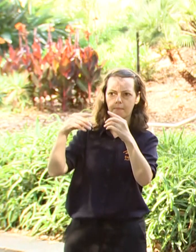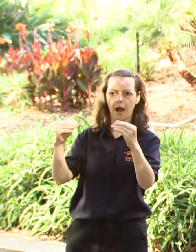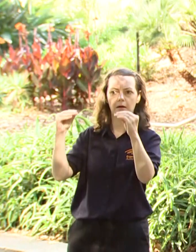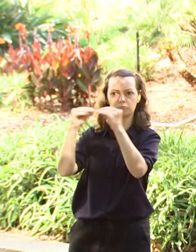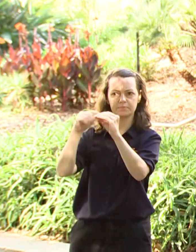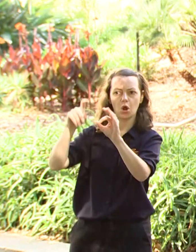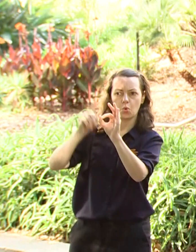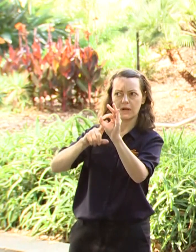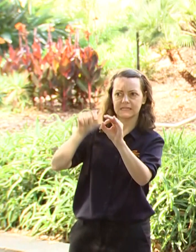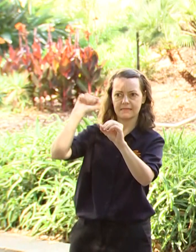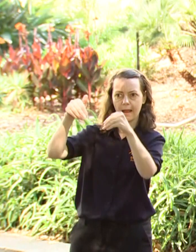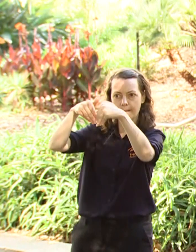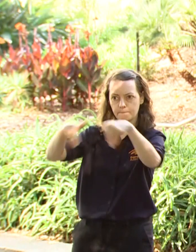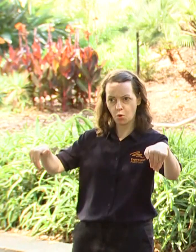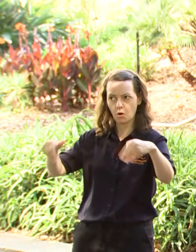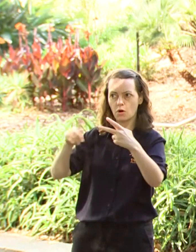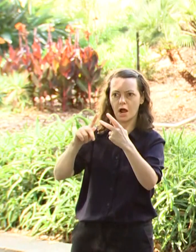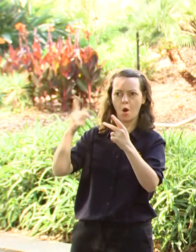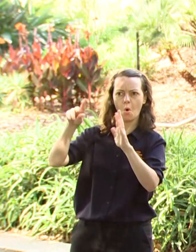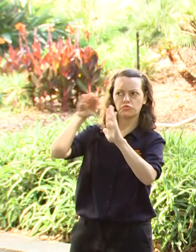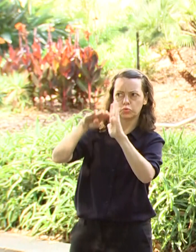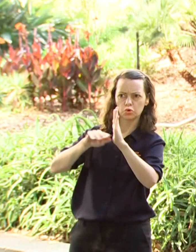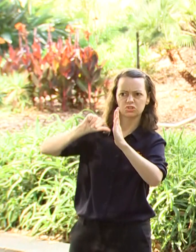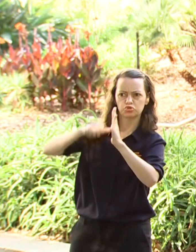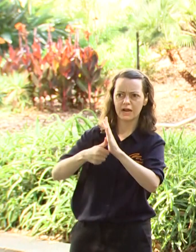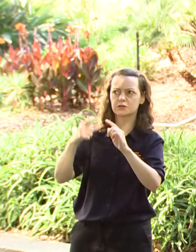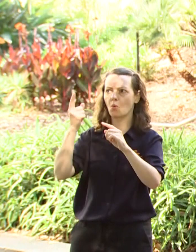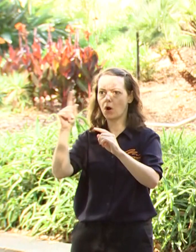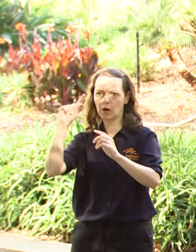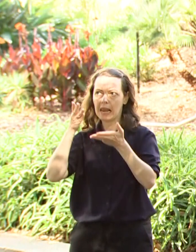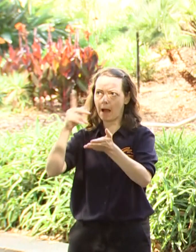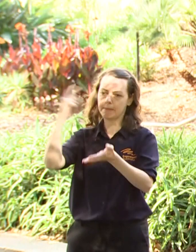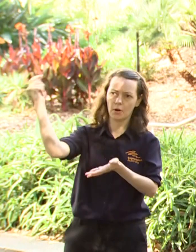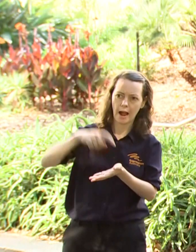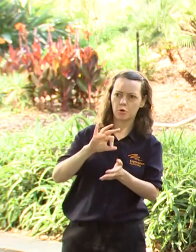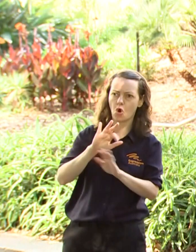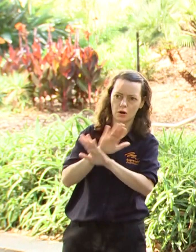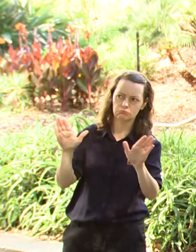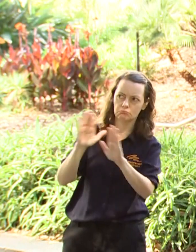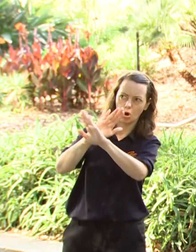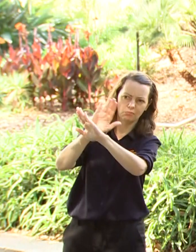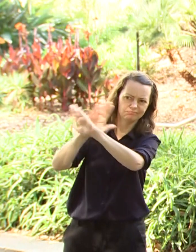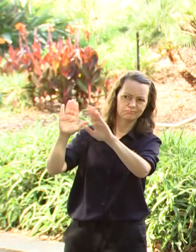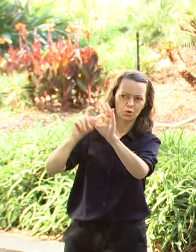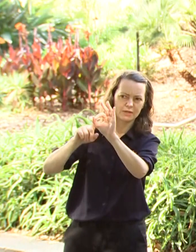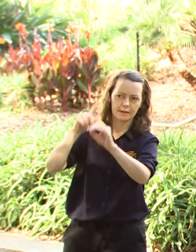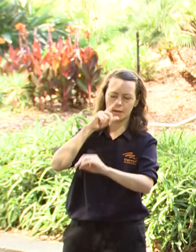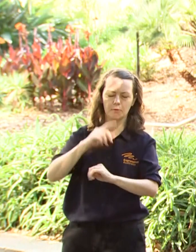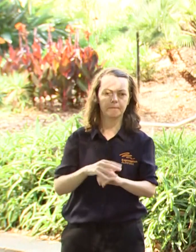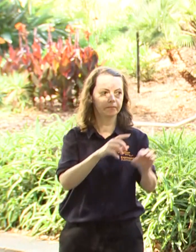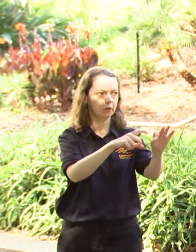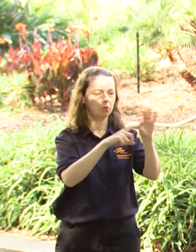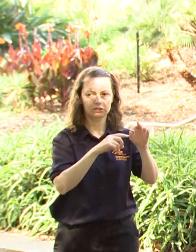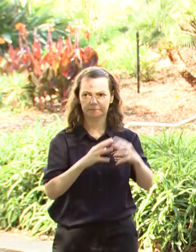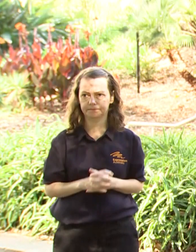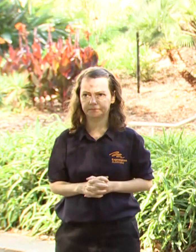based on advice, it'll be there as soon as possible, and hopefully that's only in a couple of hours. In their news conference this morning, the Queensland authorities said that anyone that's been in